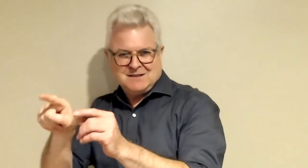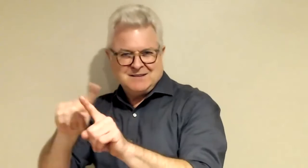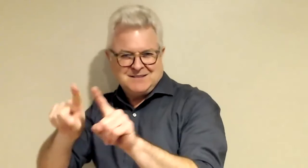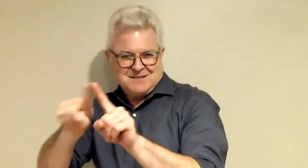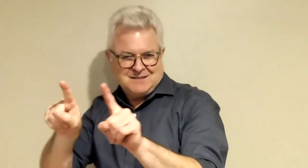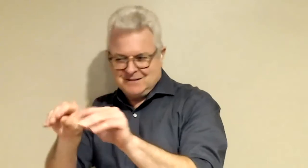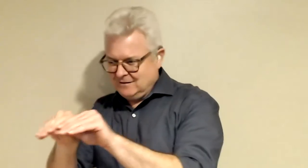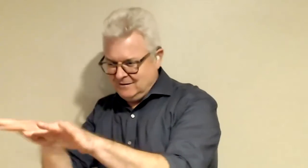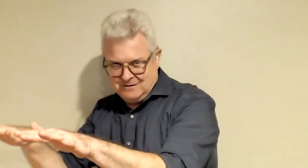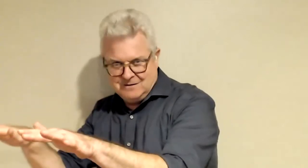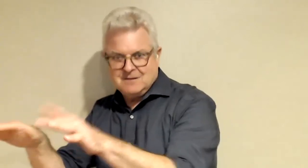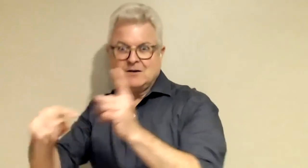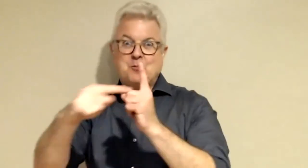two types of strains among the flu